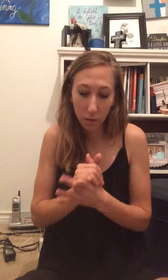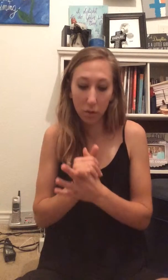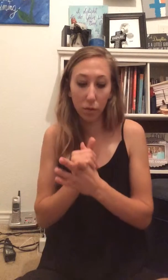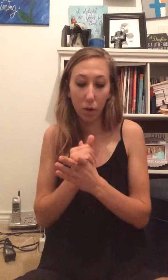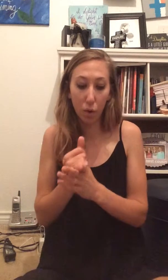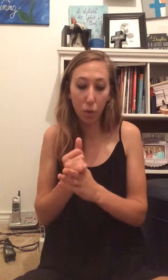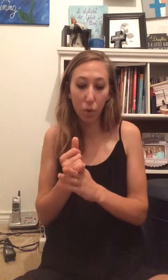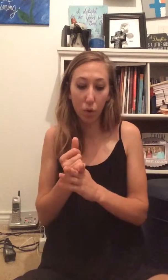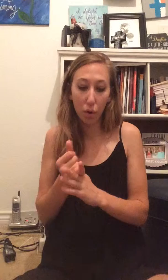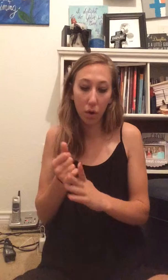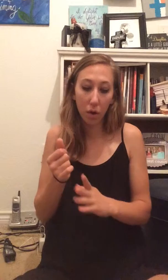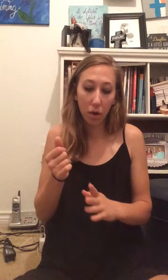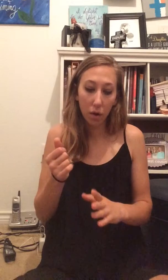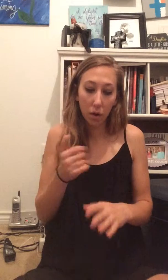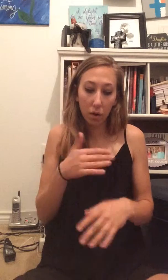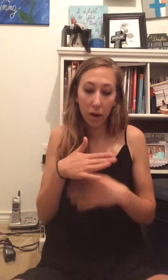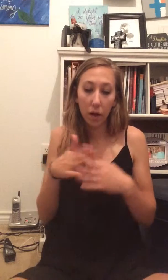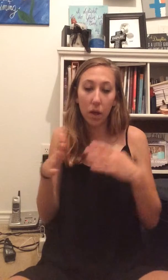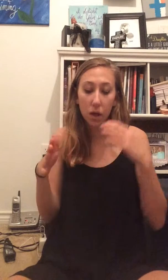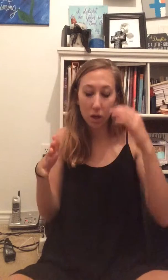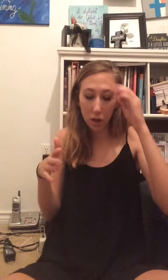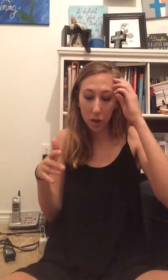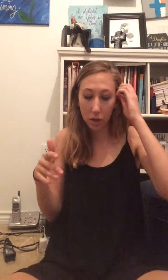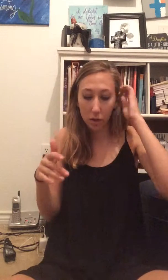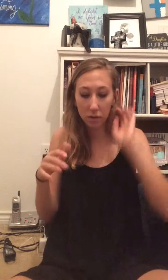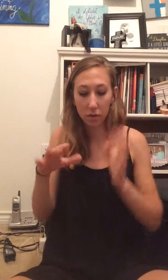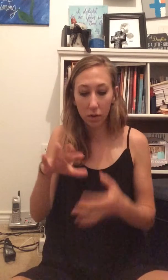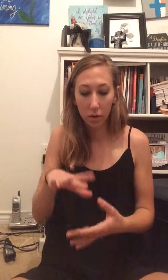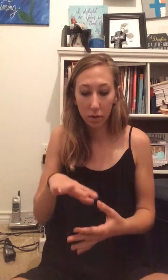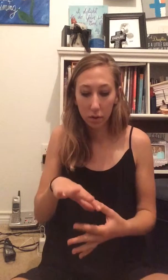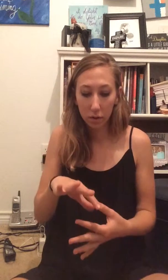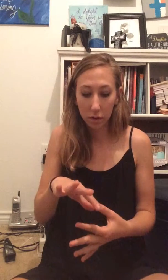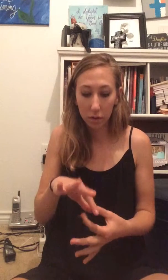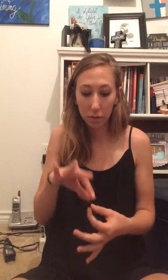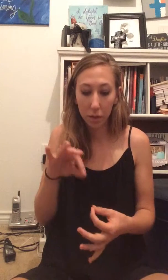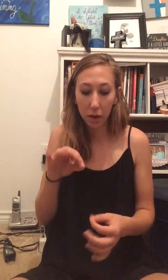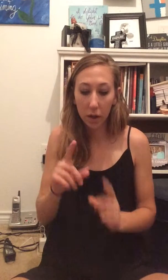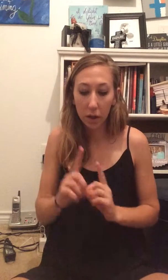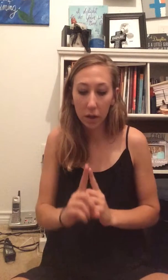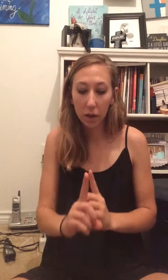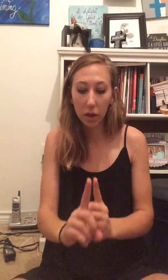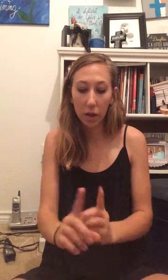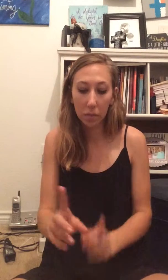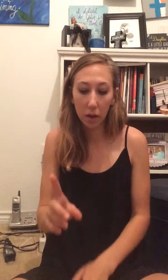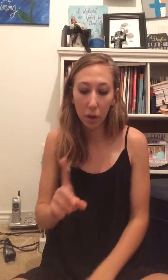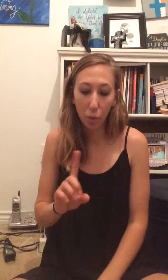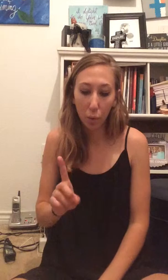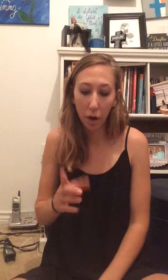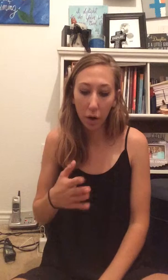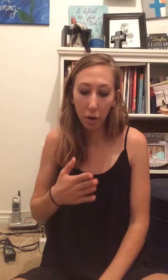so the whole thing is spirit lead me where